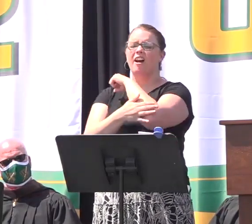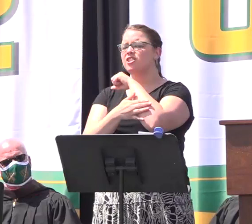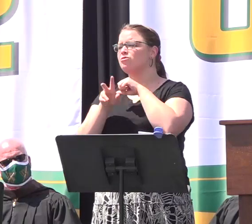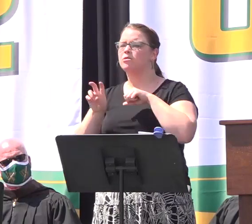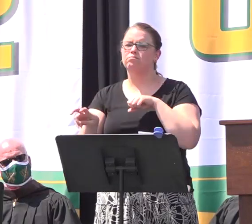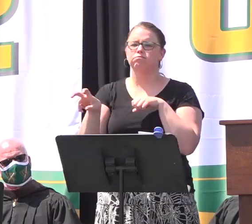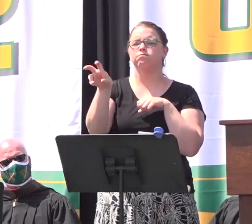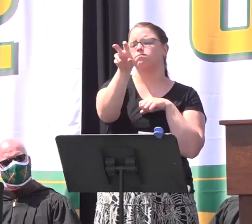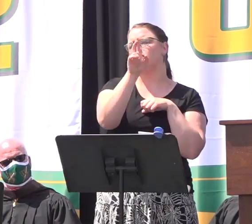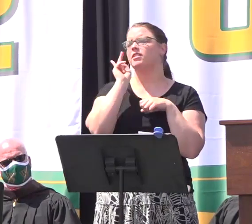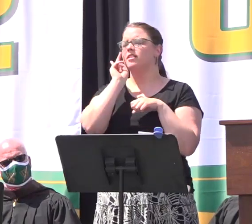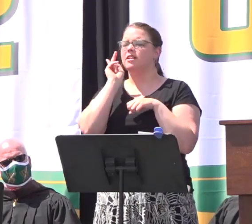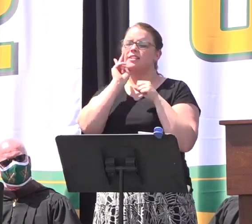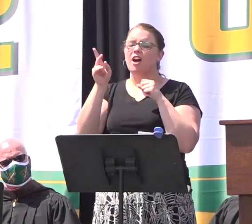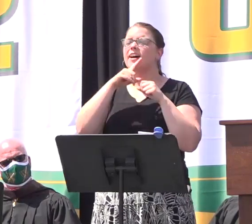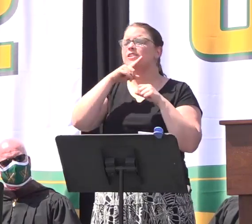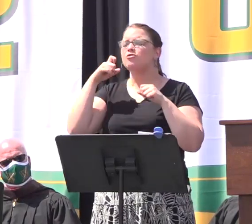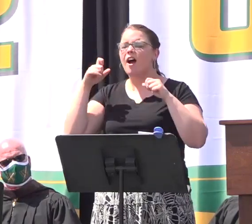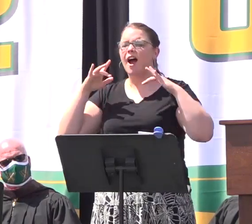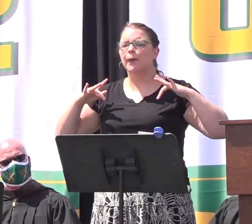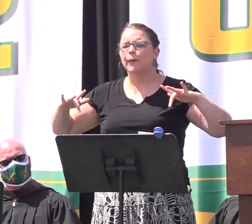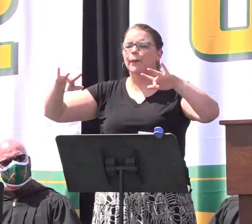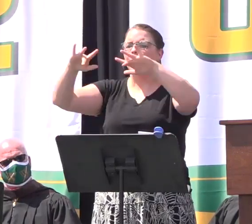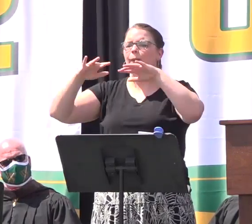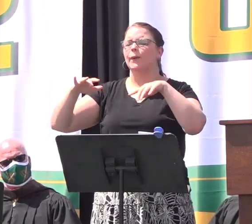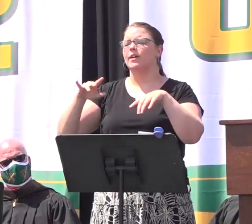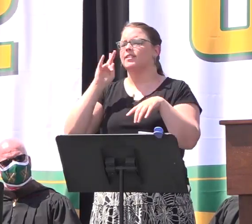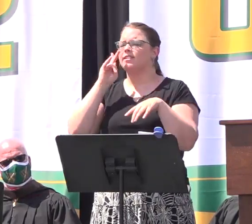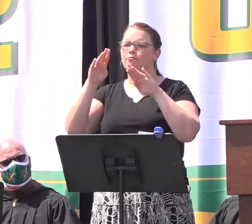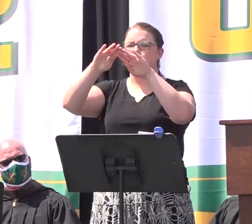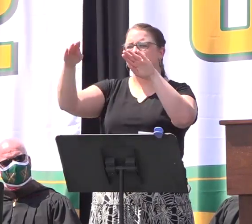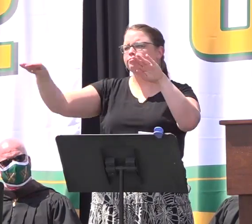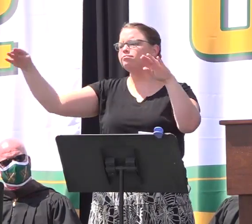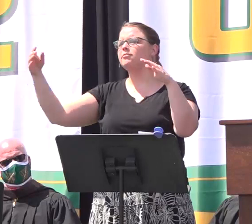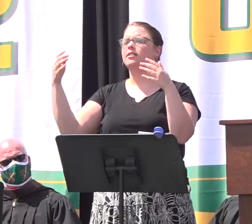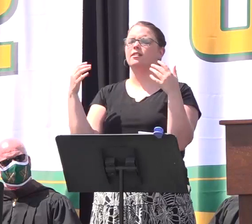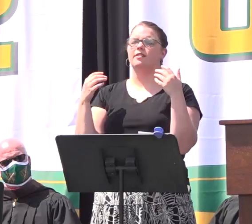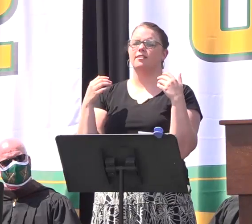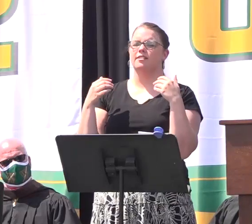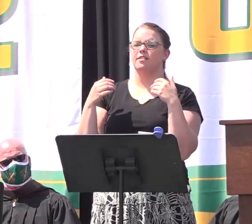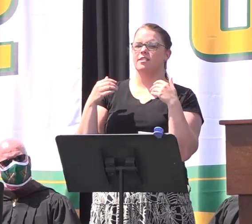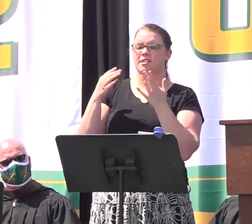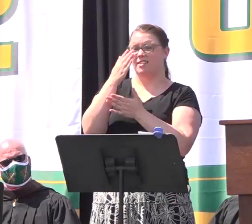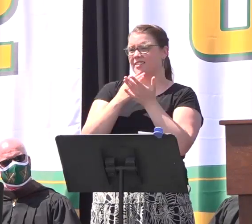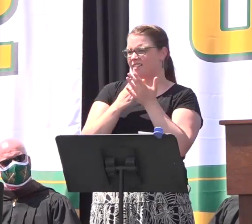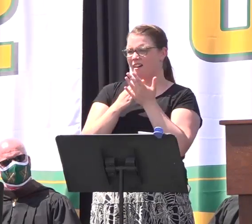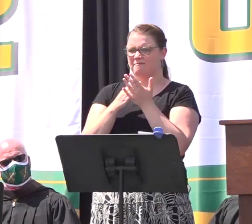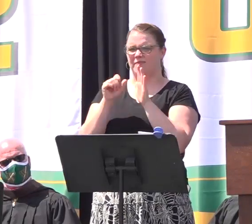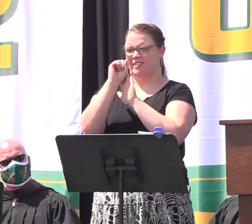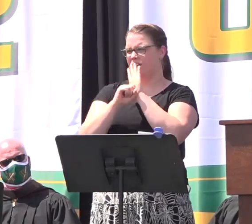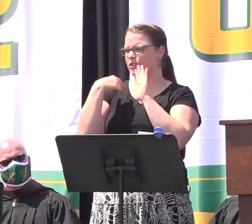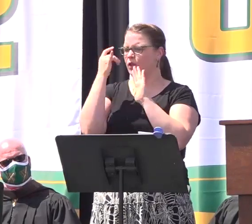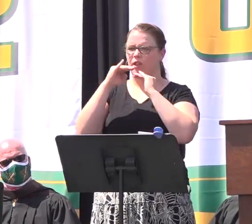deserts, plains. We saw roads in Kansas and those plain states. It looked like they were perfectly straight for 10 miles,